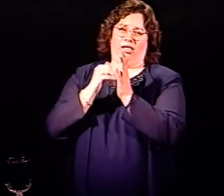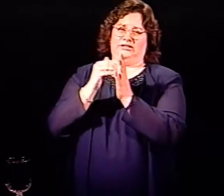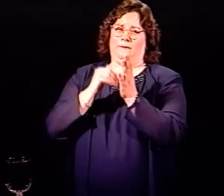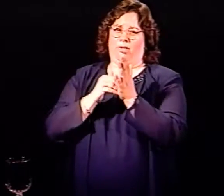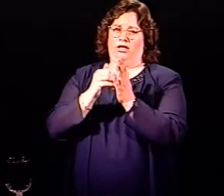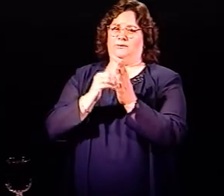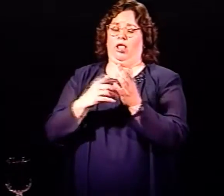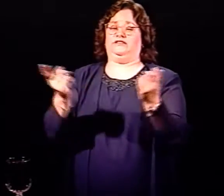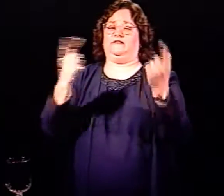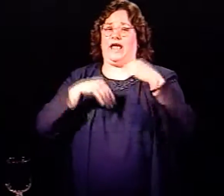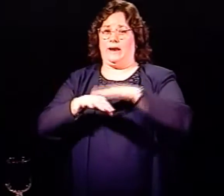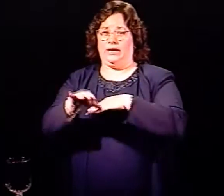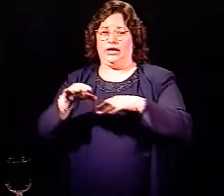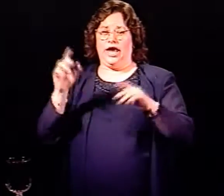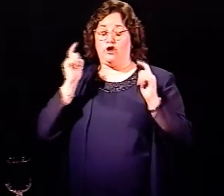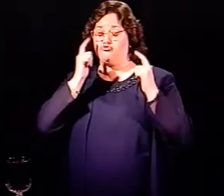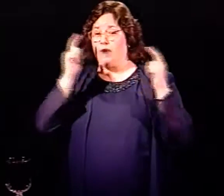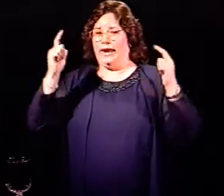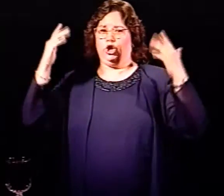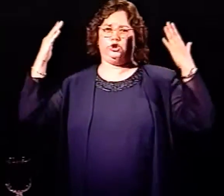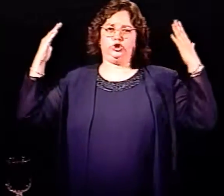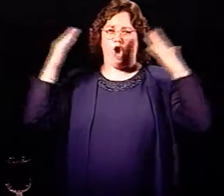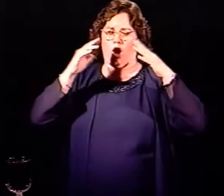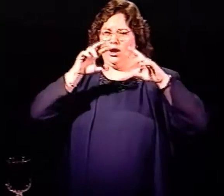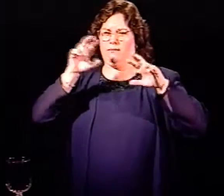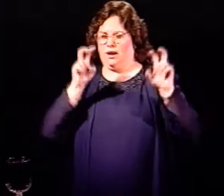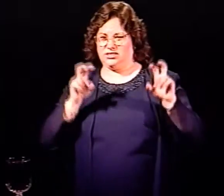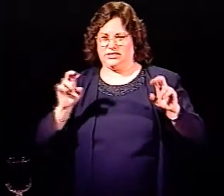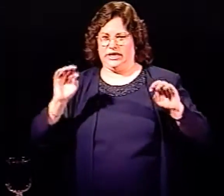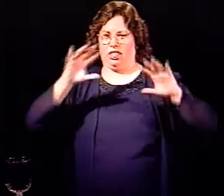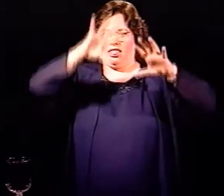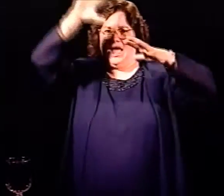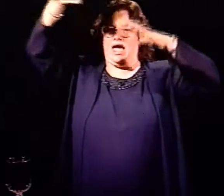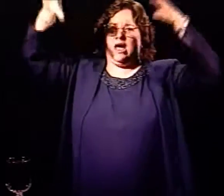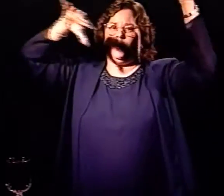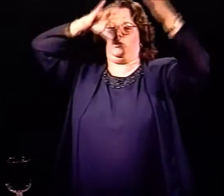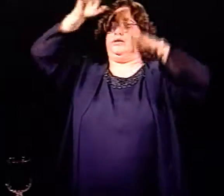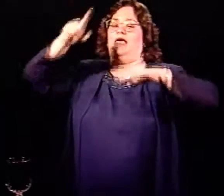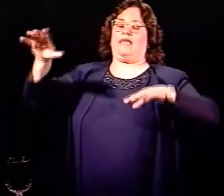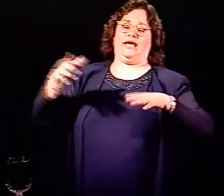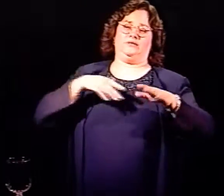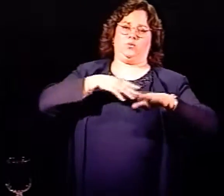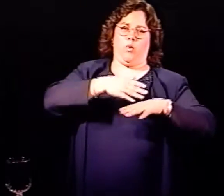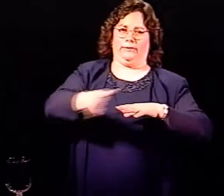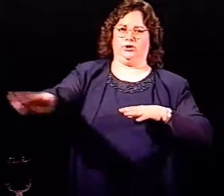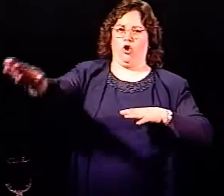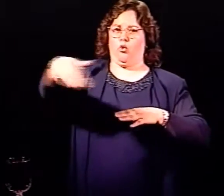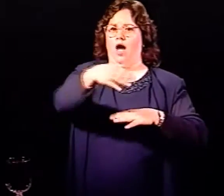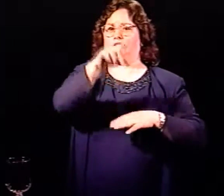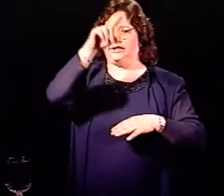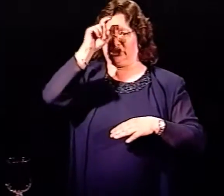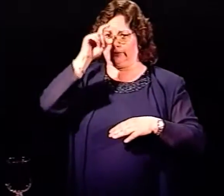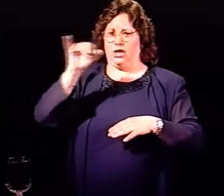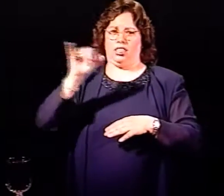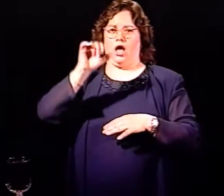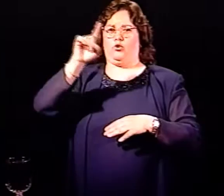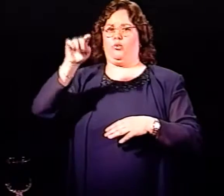And then the locusts came, millions and millions of them, in great, dark, buzzing clouds. They swept across Egypt